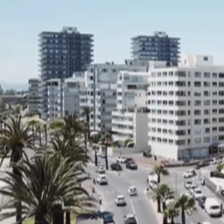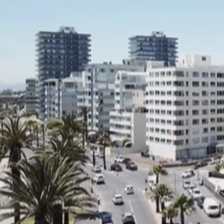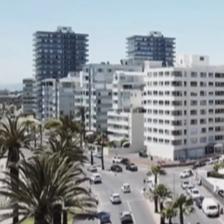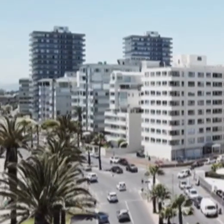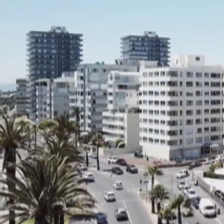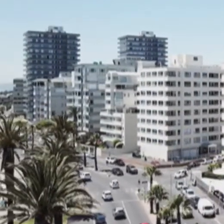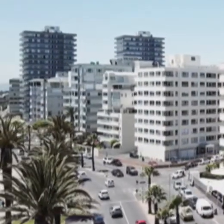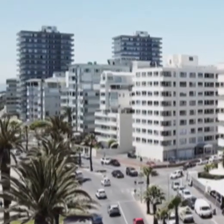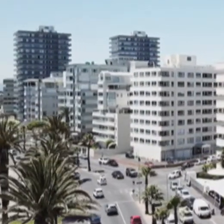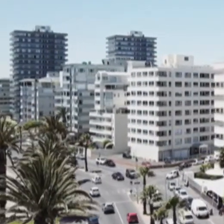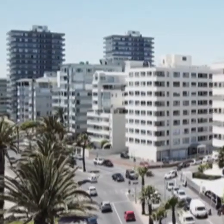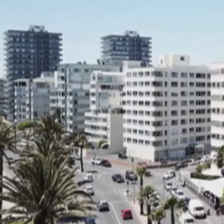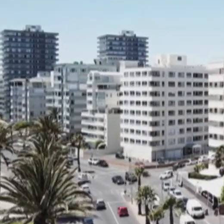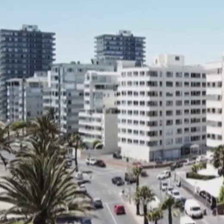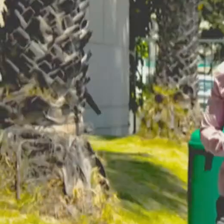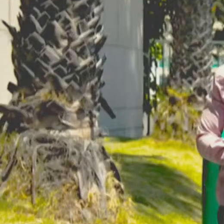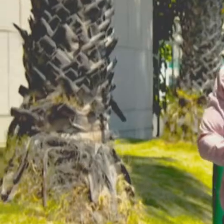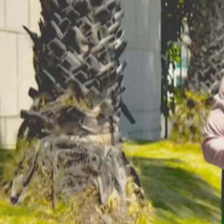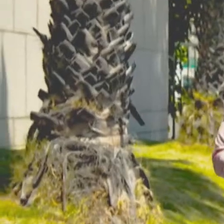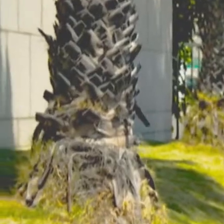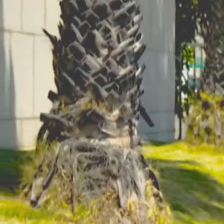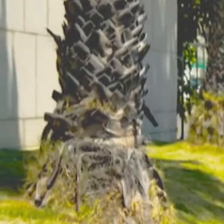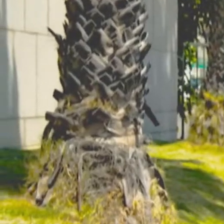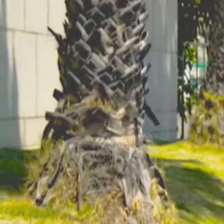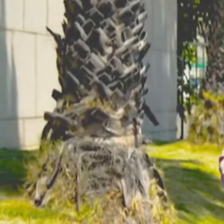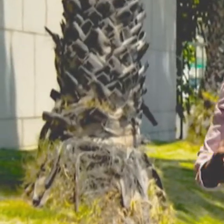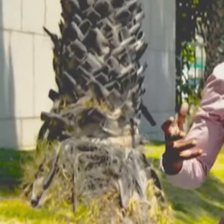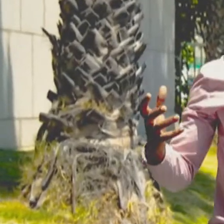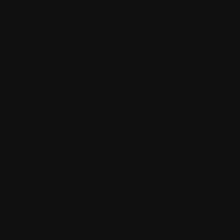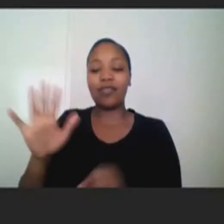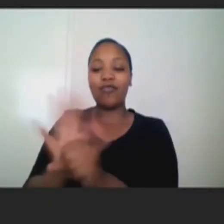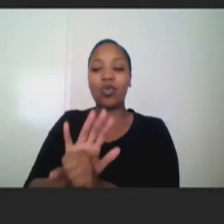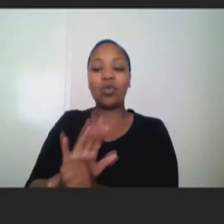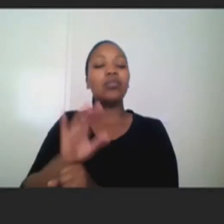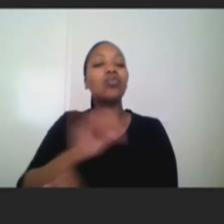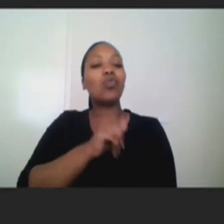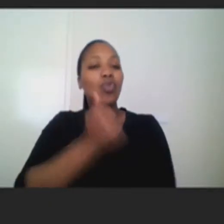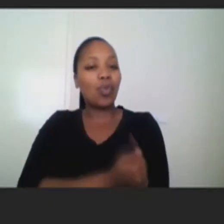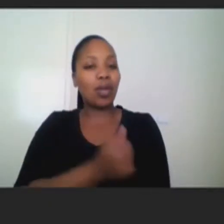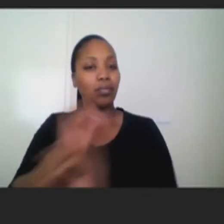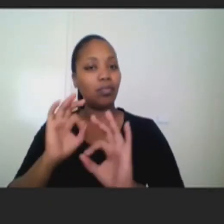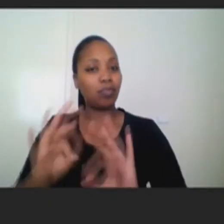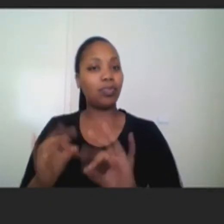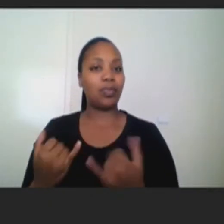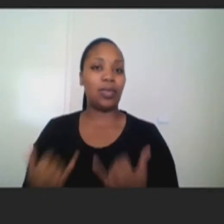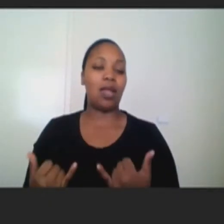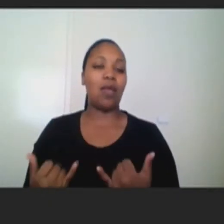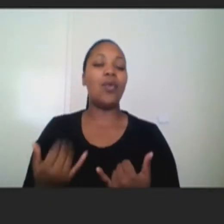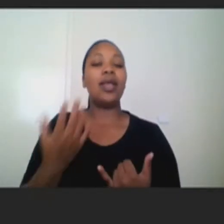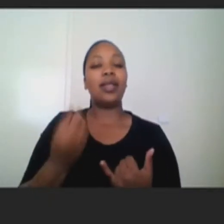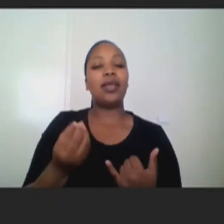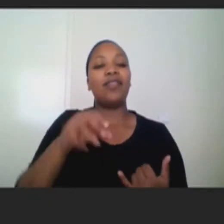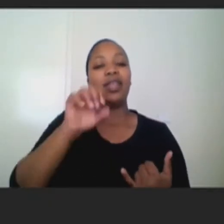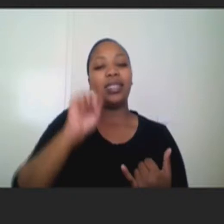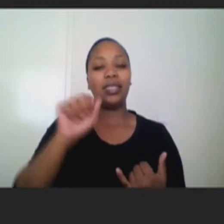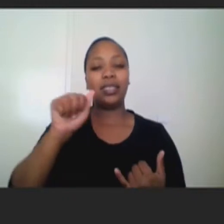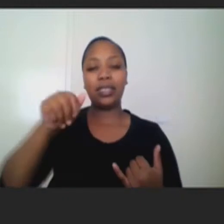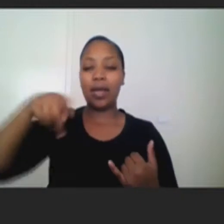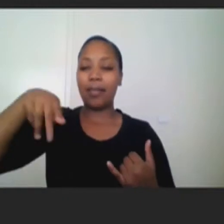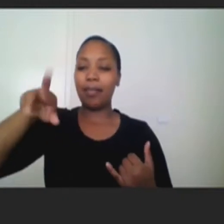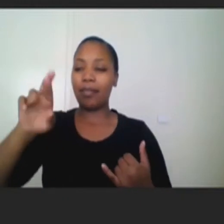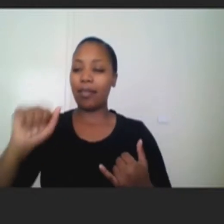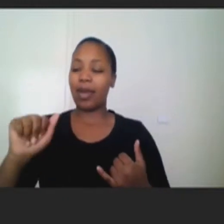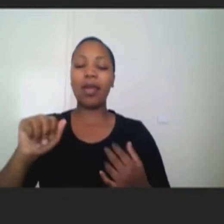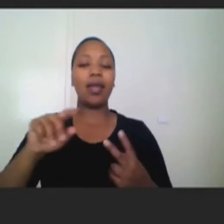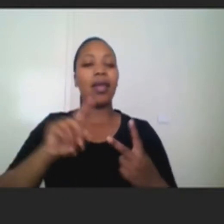This is the SABC News offices in Cape Town. This is at SAPRA and FDA and other